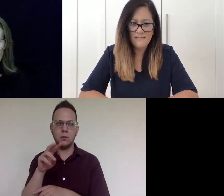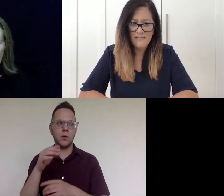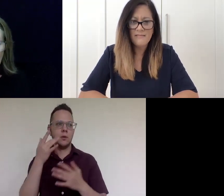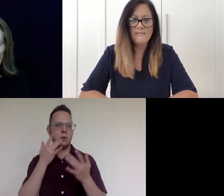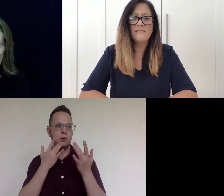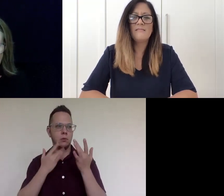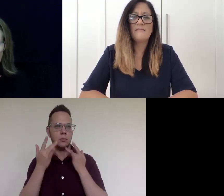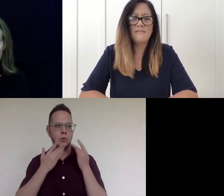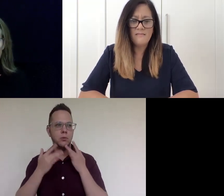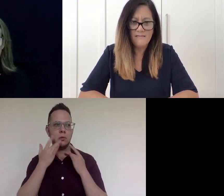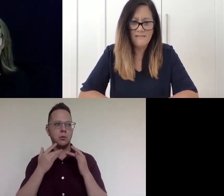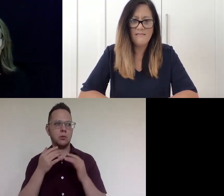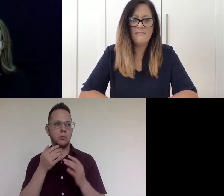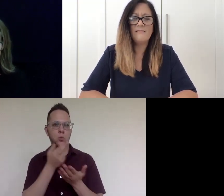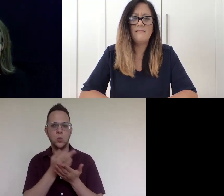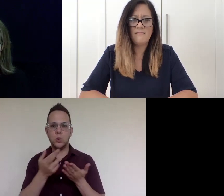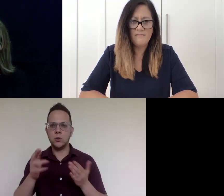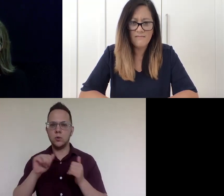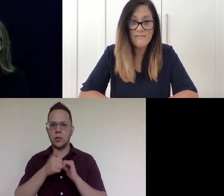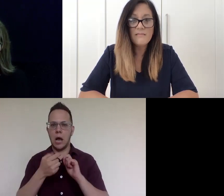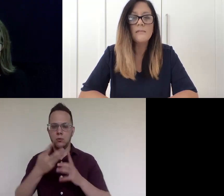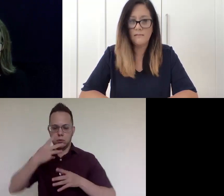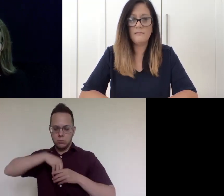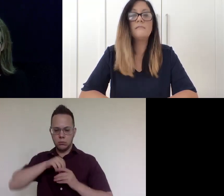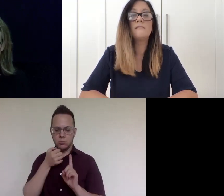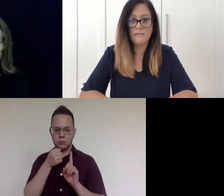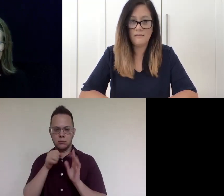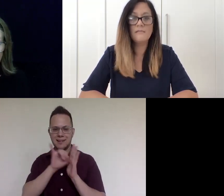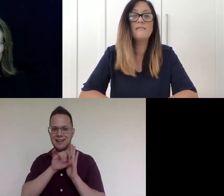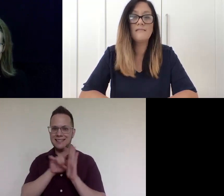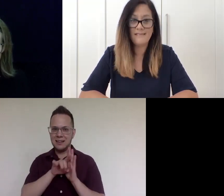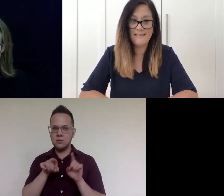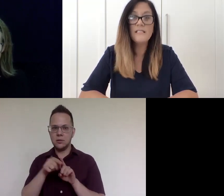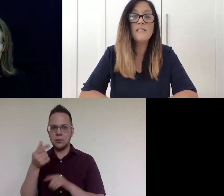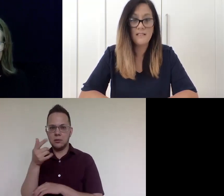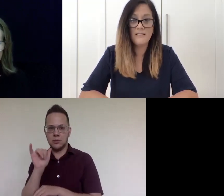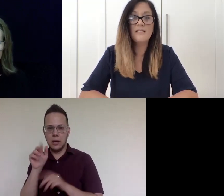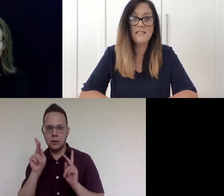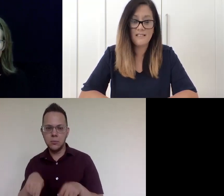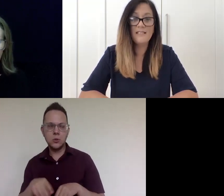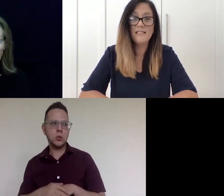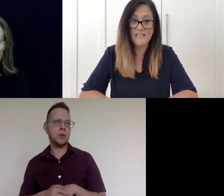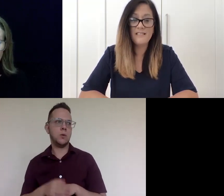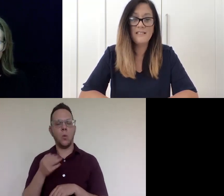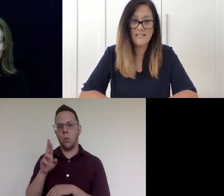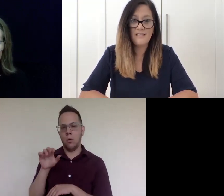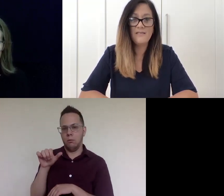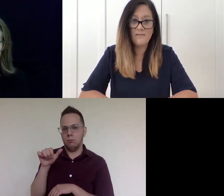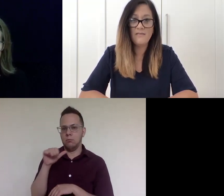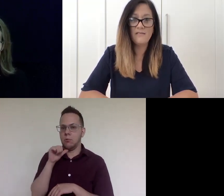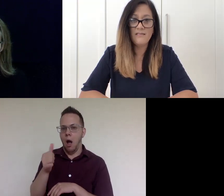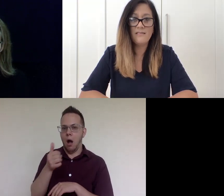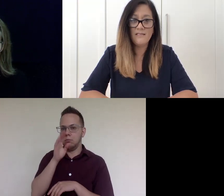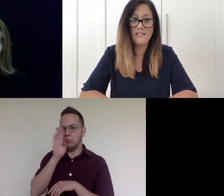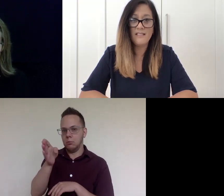exposure about HIV and very few resources that could even help you identify that you have